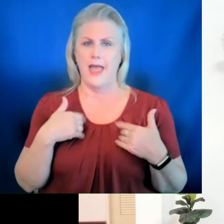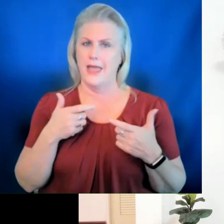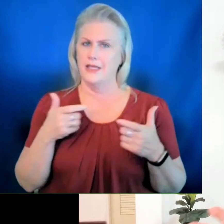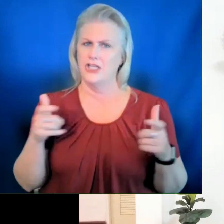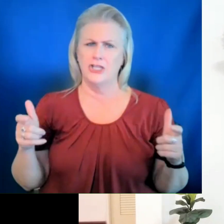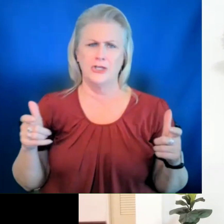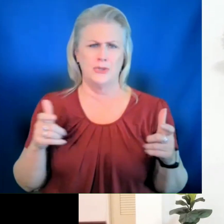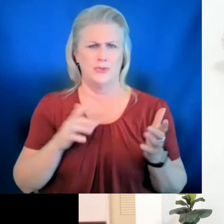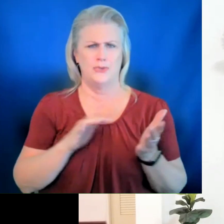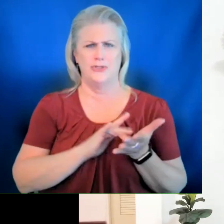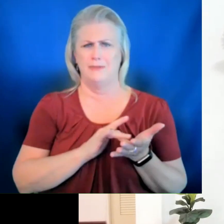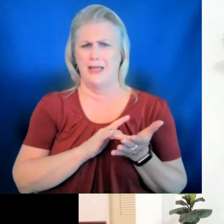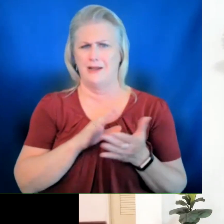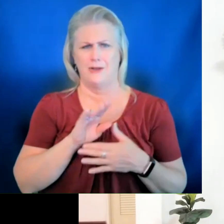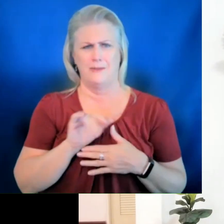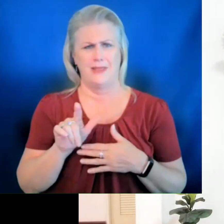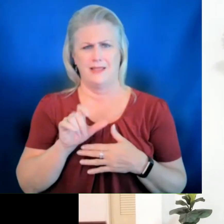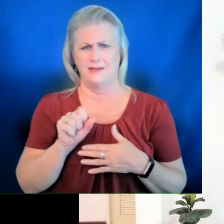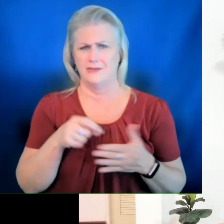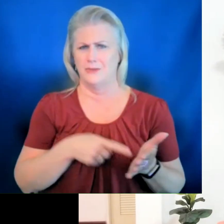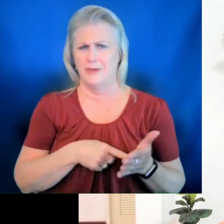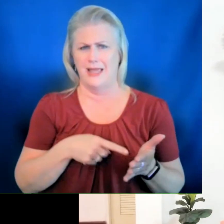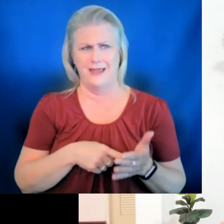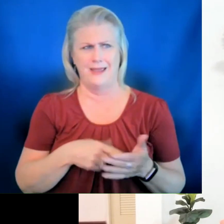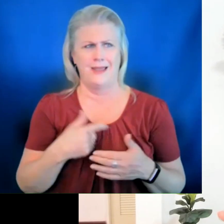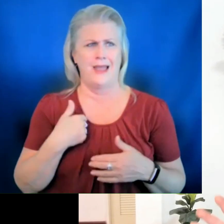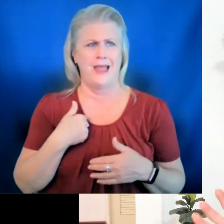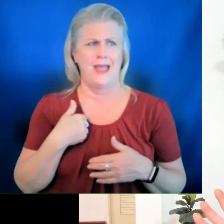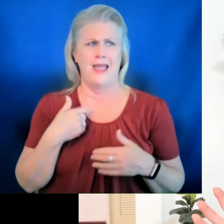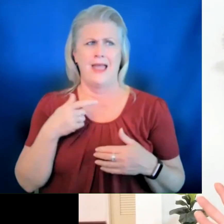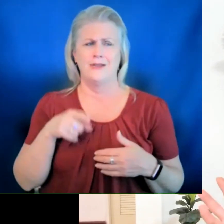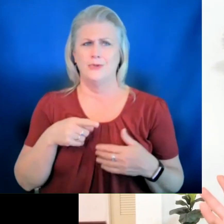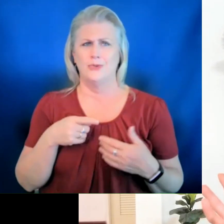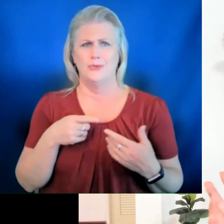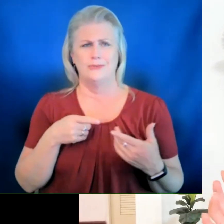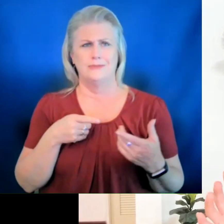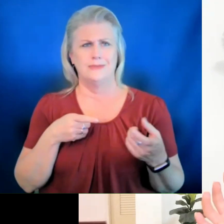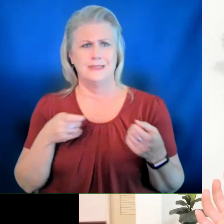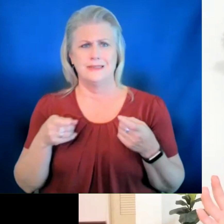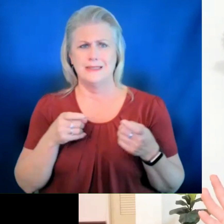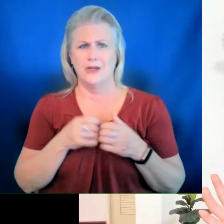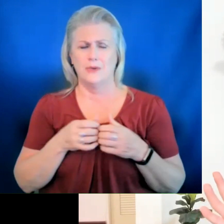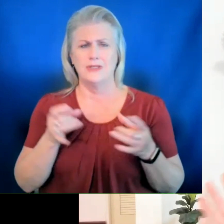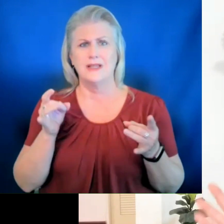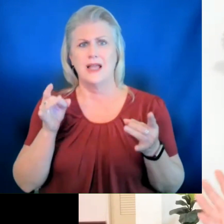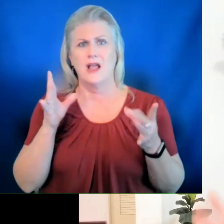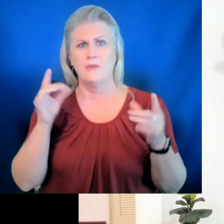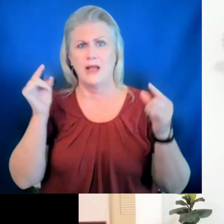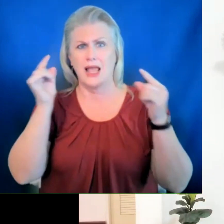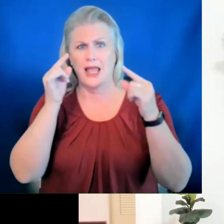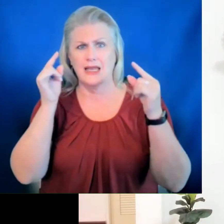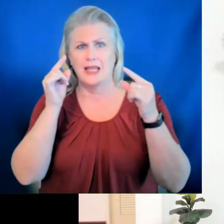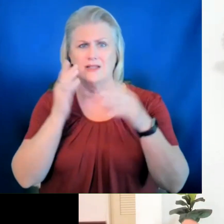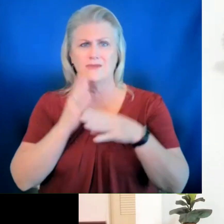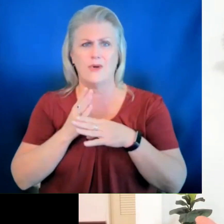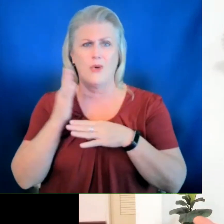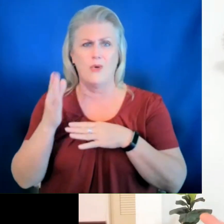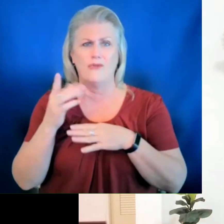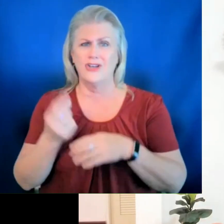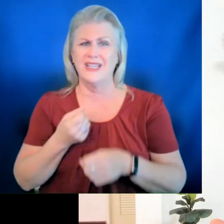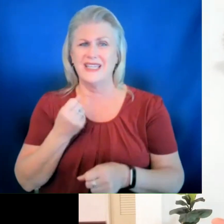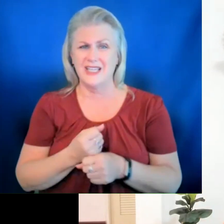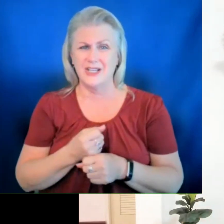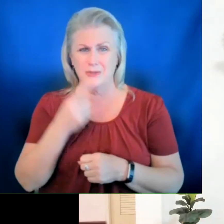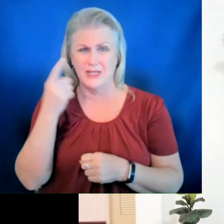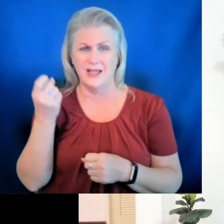I had huge medical bills to pay and I had to deal with terrible headaches for over